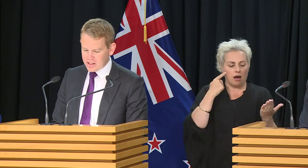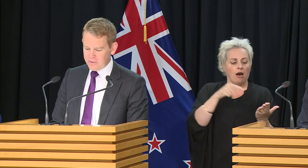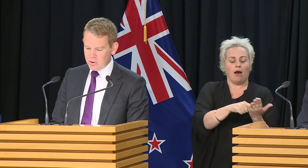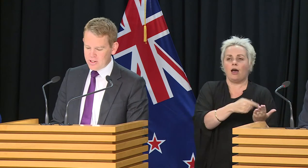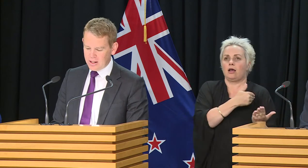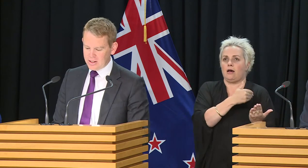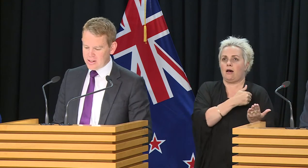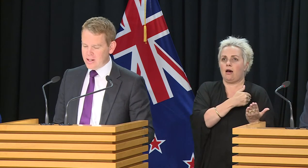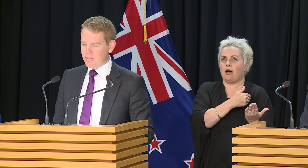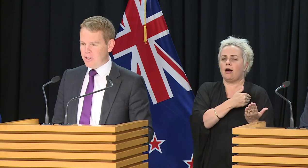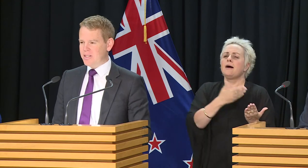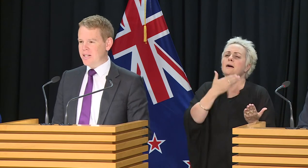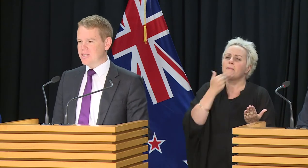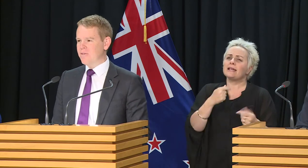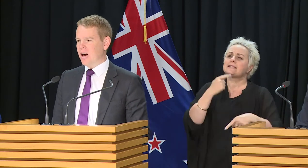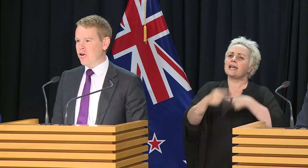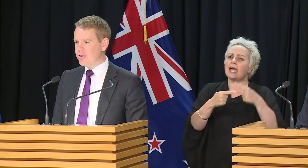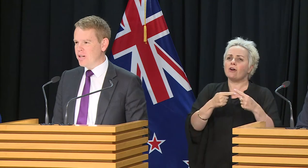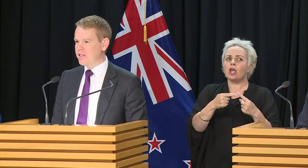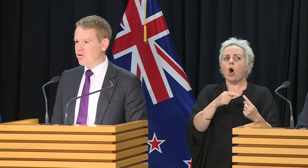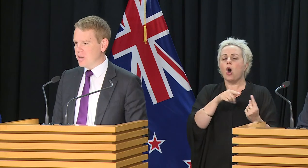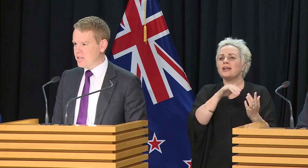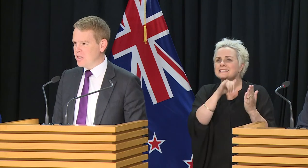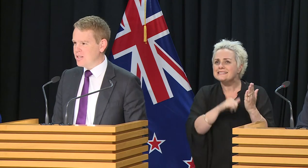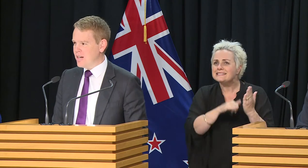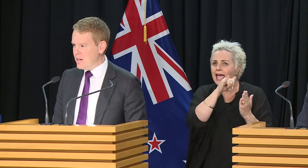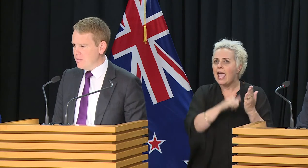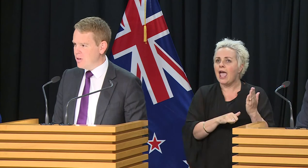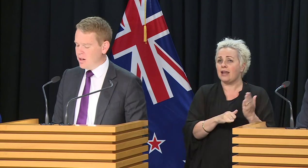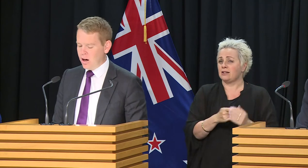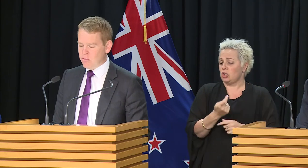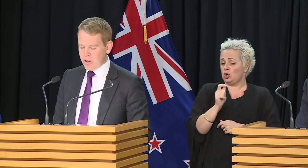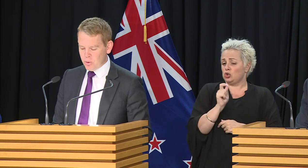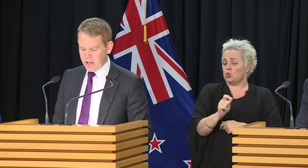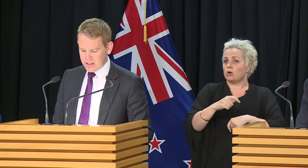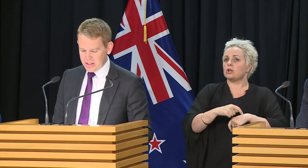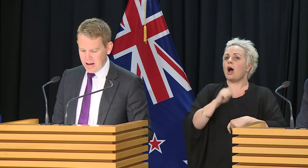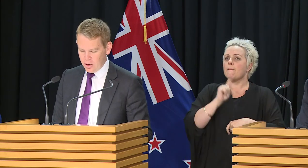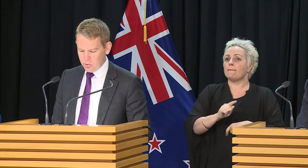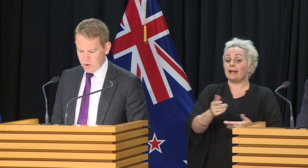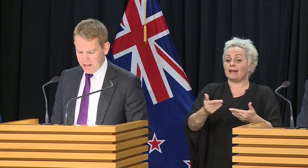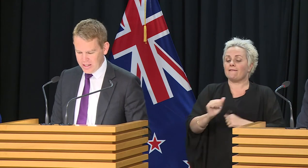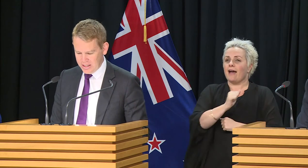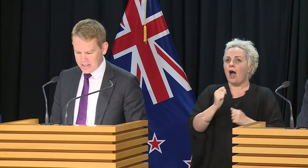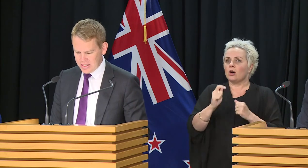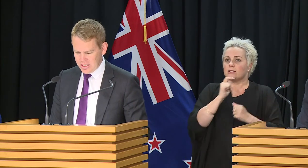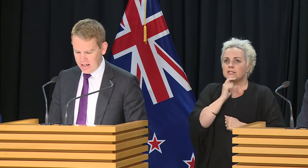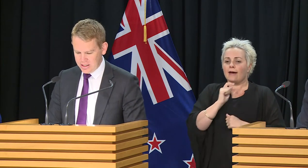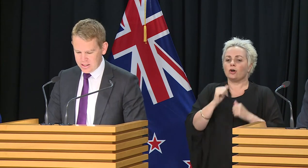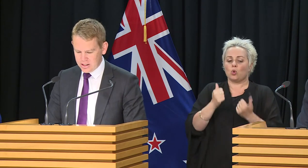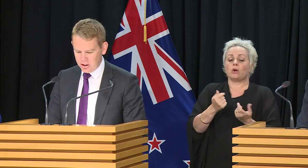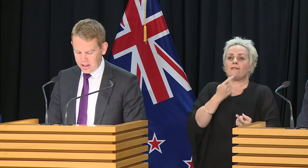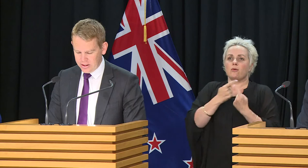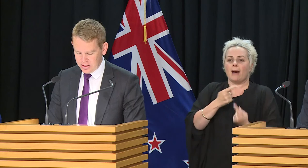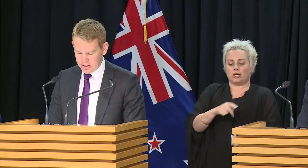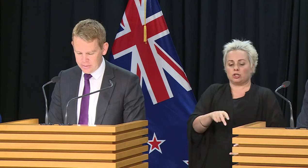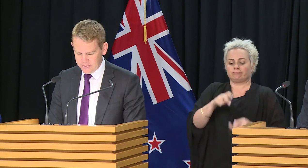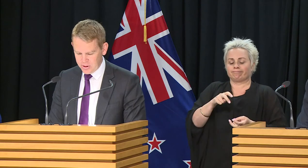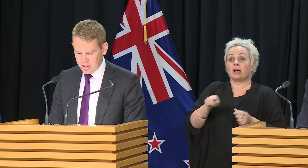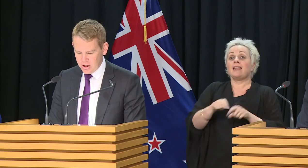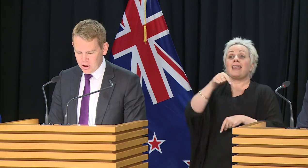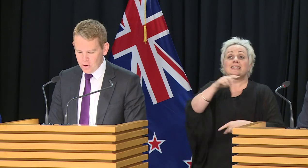only takes a few seconds, but it does give our contact tracing team a real head start when they need it in cases like